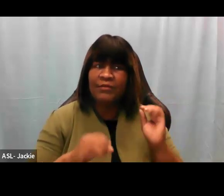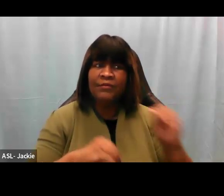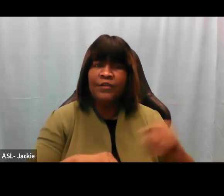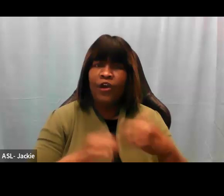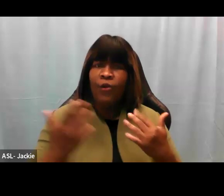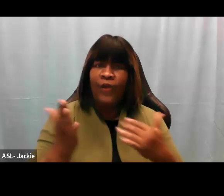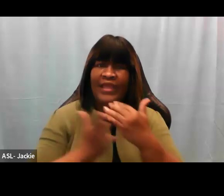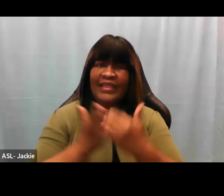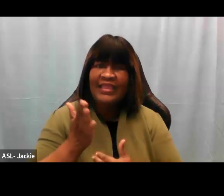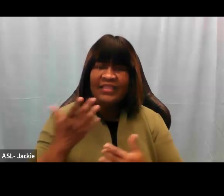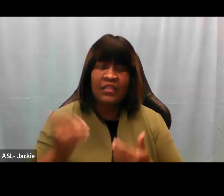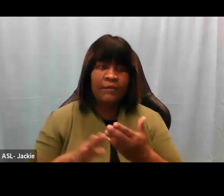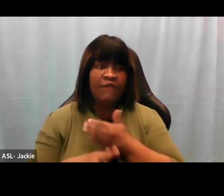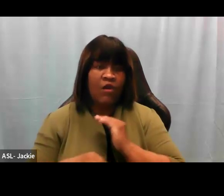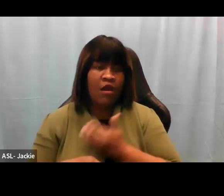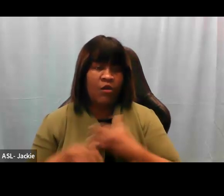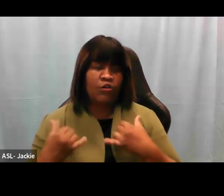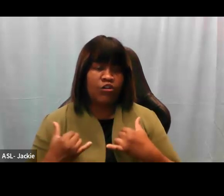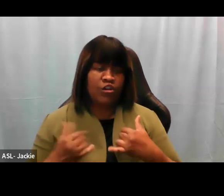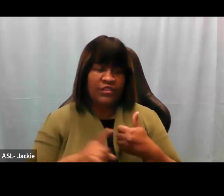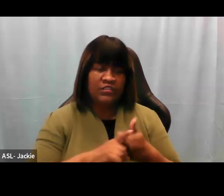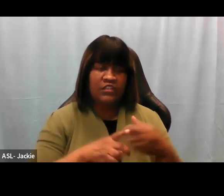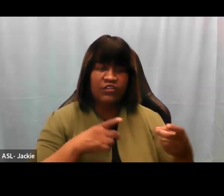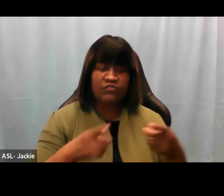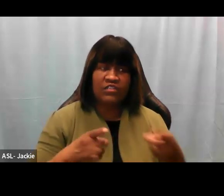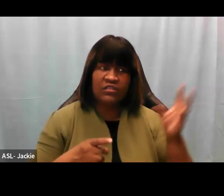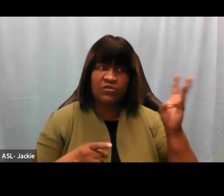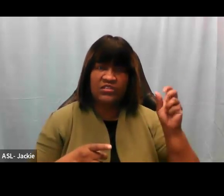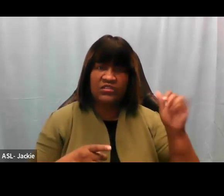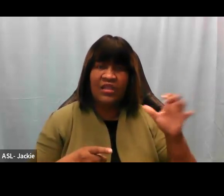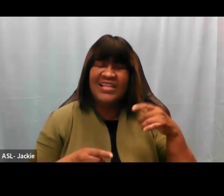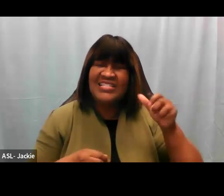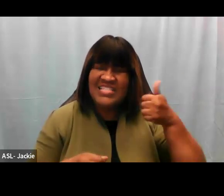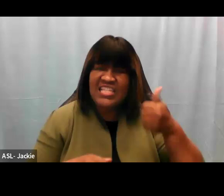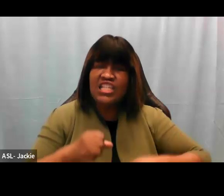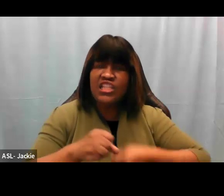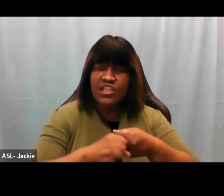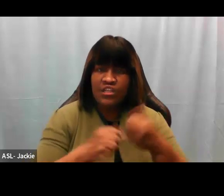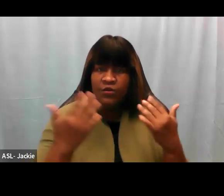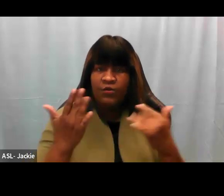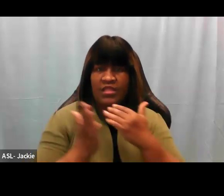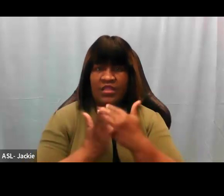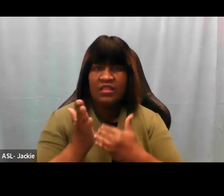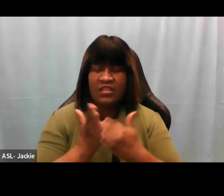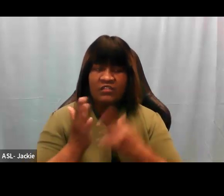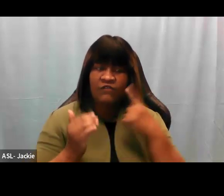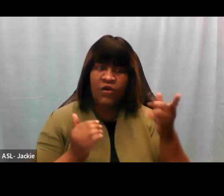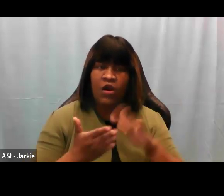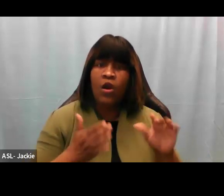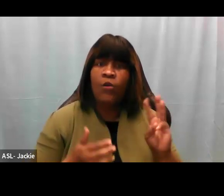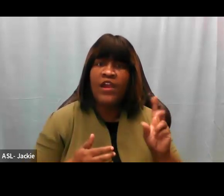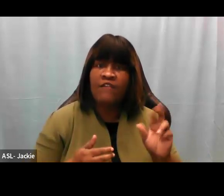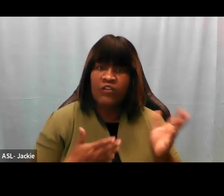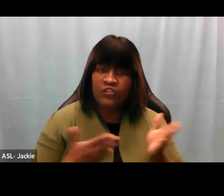our current self-direction program, it was in Wisconsin, it was a 10-year waiting list for waiver services and